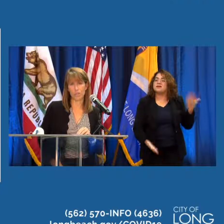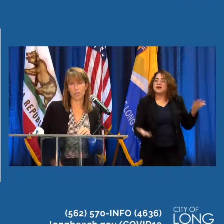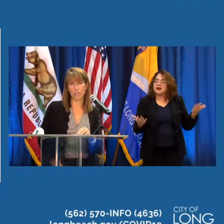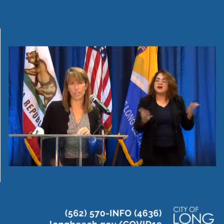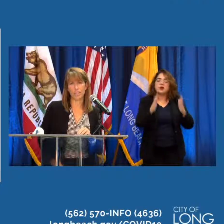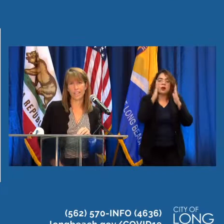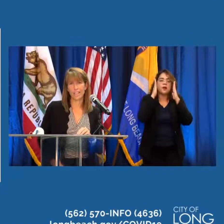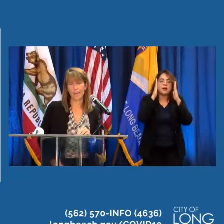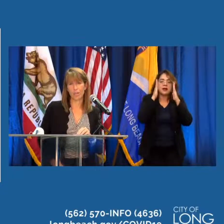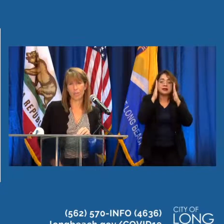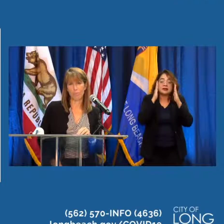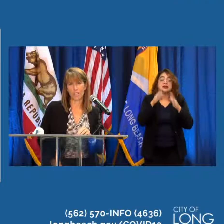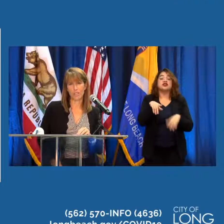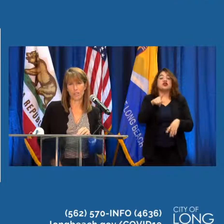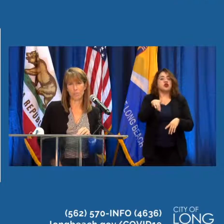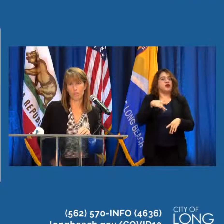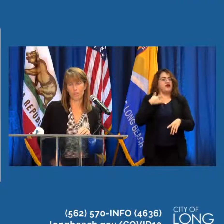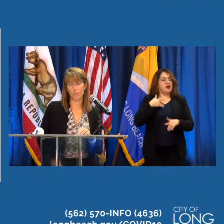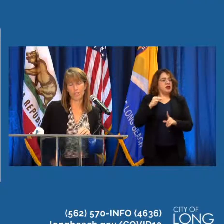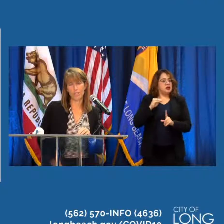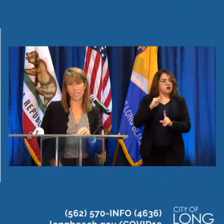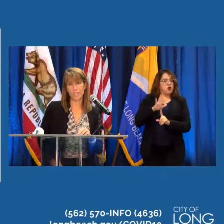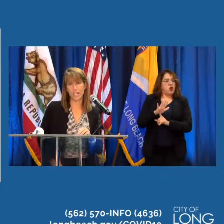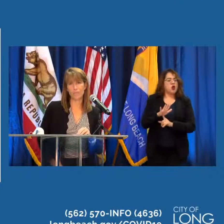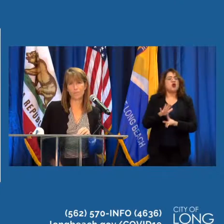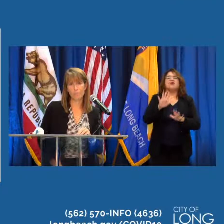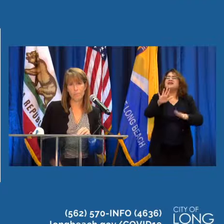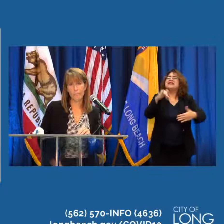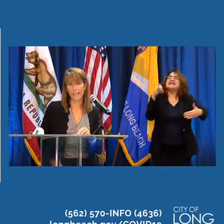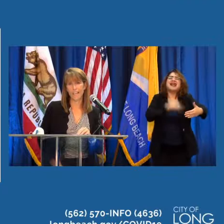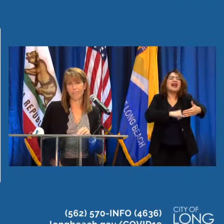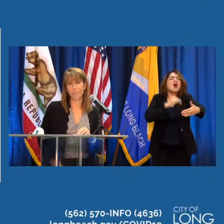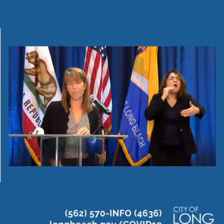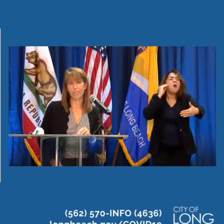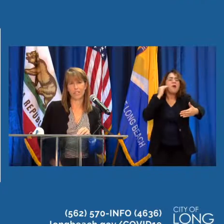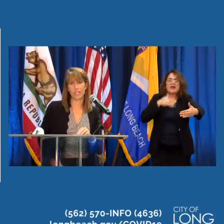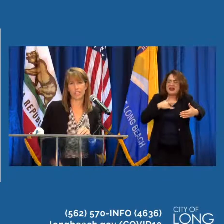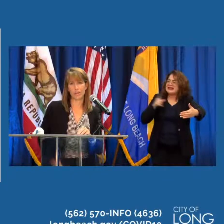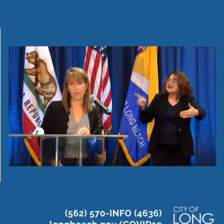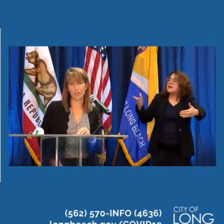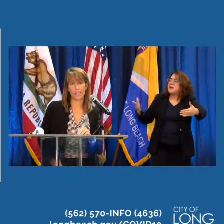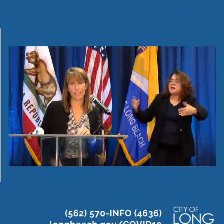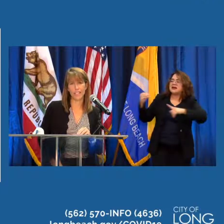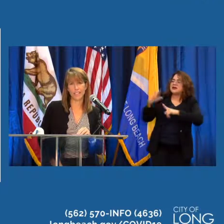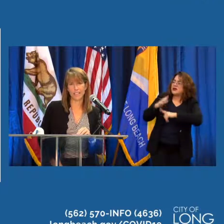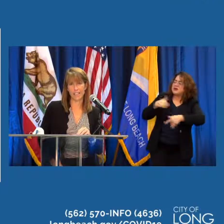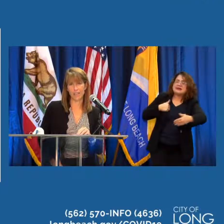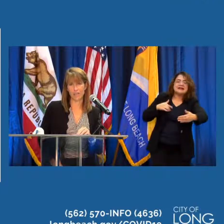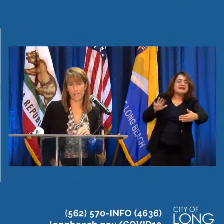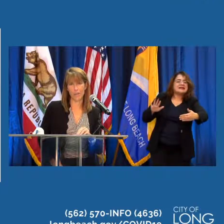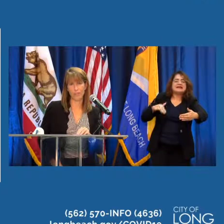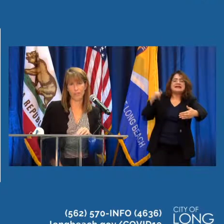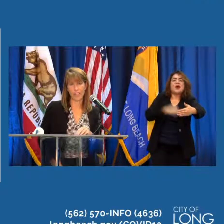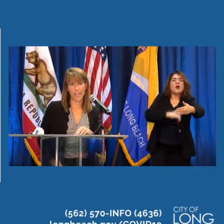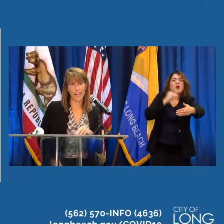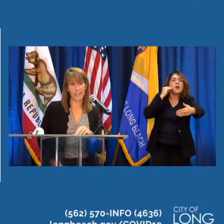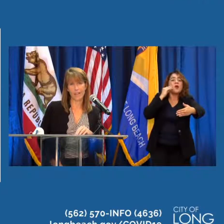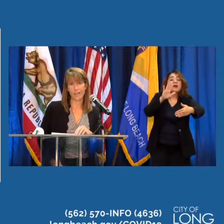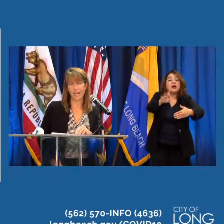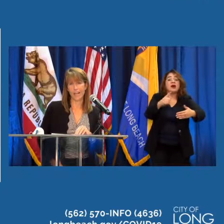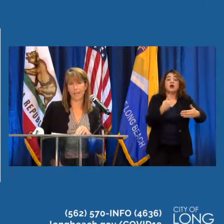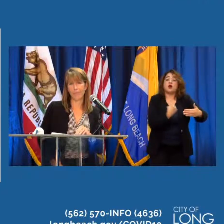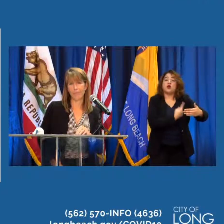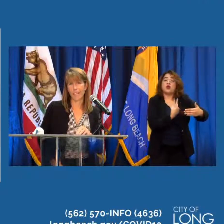after exposure or a potential exposure, please just stay home. Make sure that you are quarantining and taking those steps,